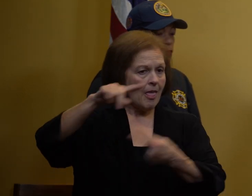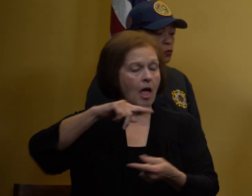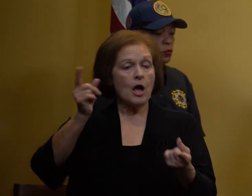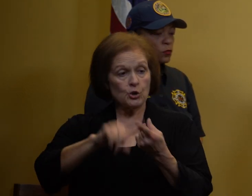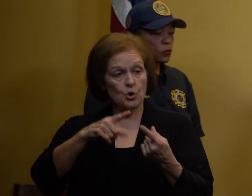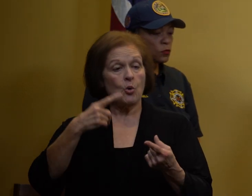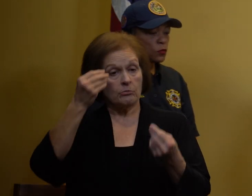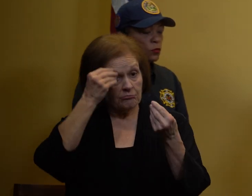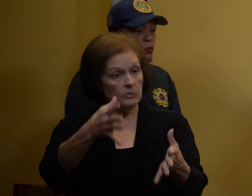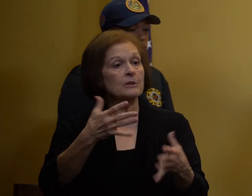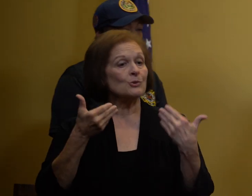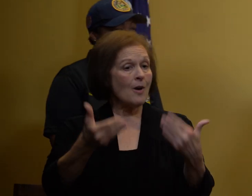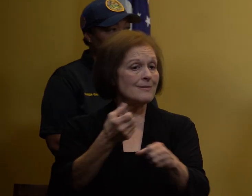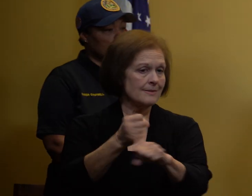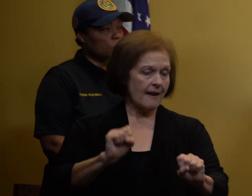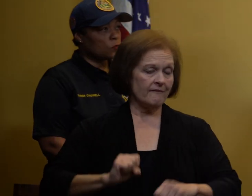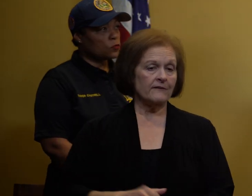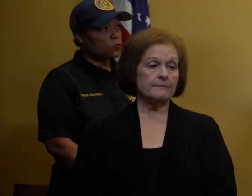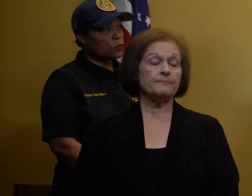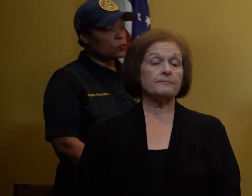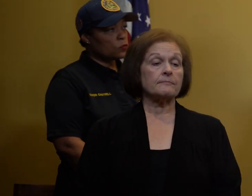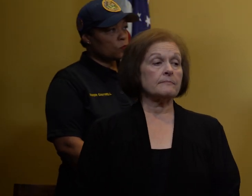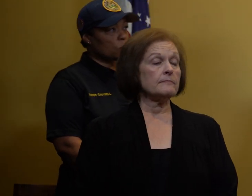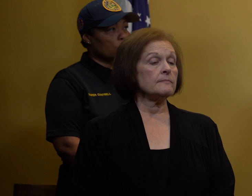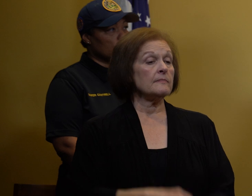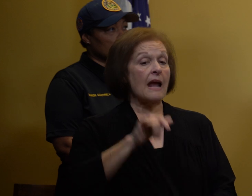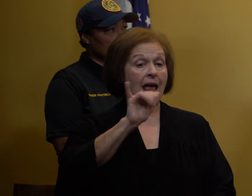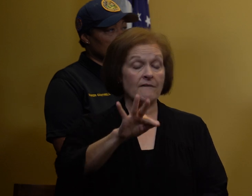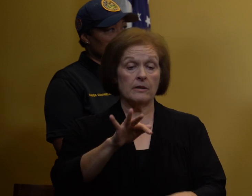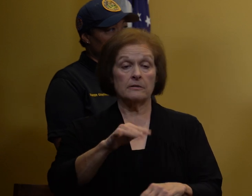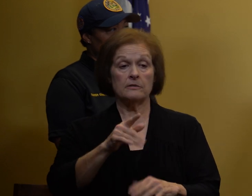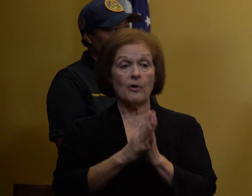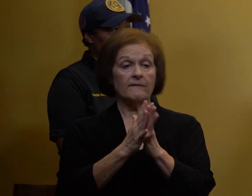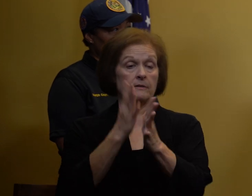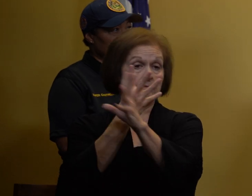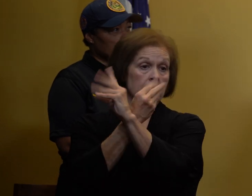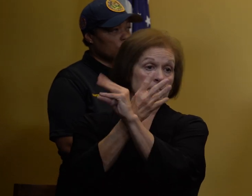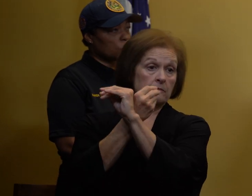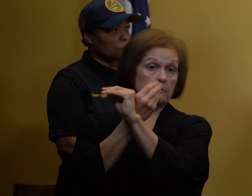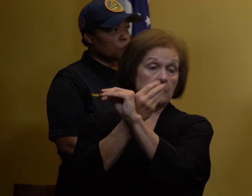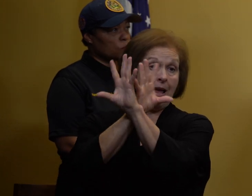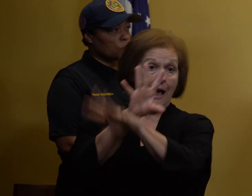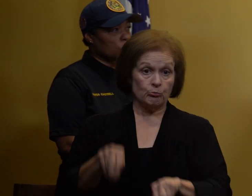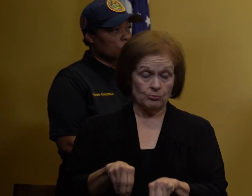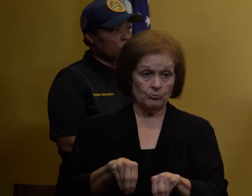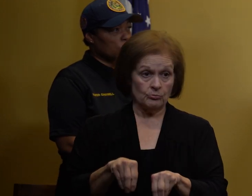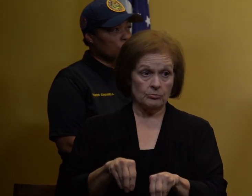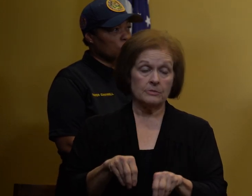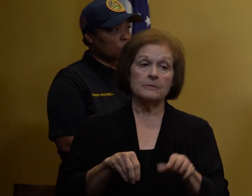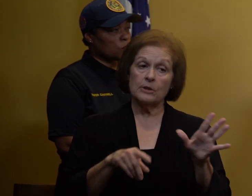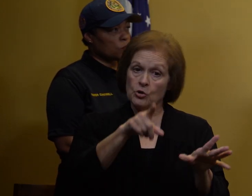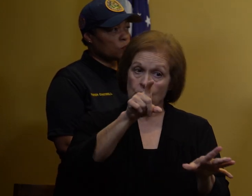that everything is safe. And finally, if a traffic light is out after the storm, remember, it's a